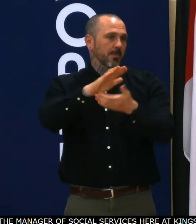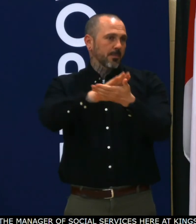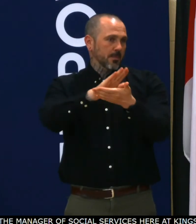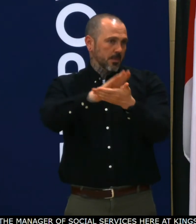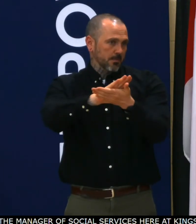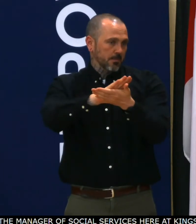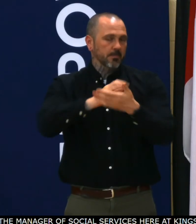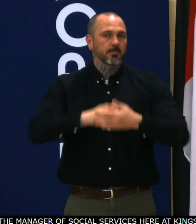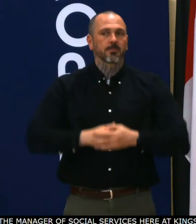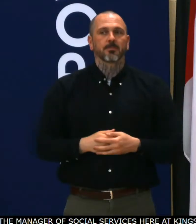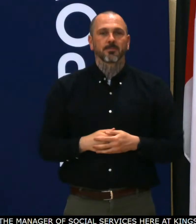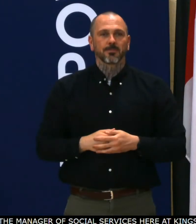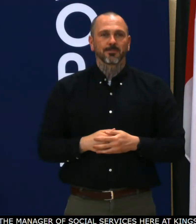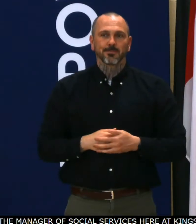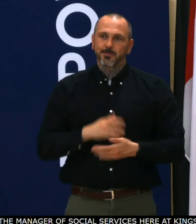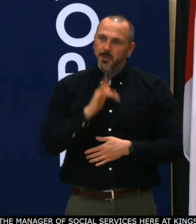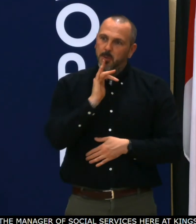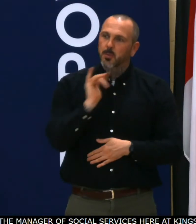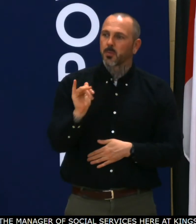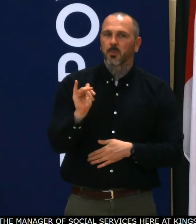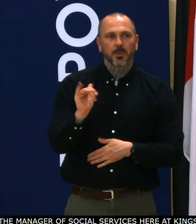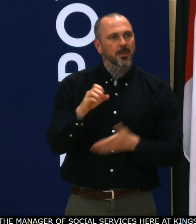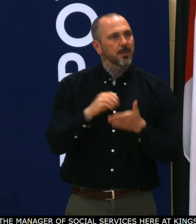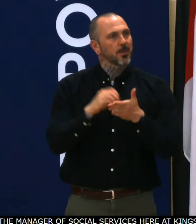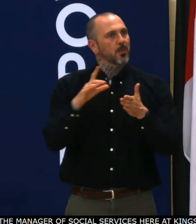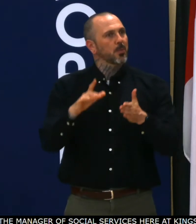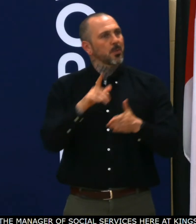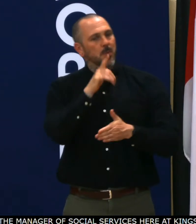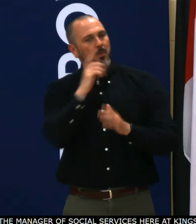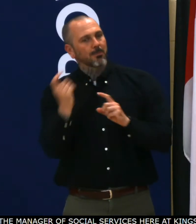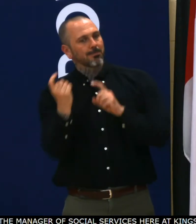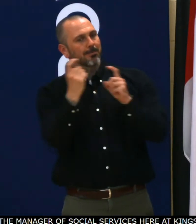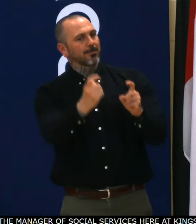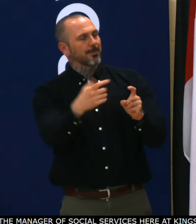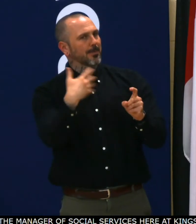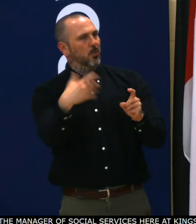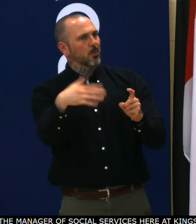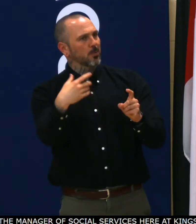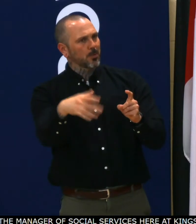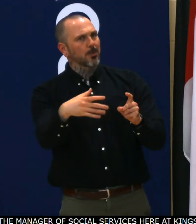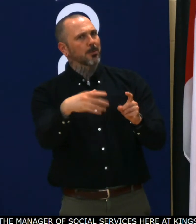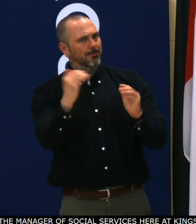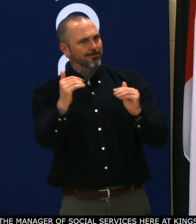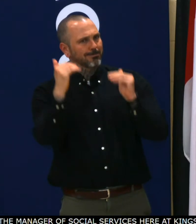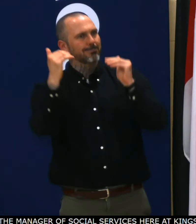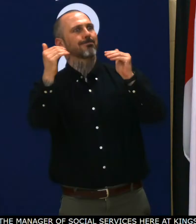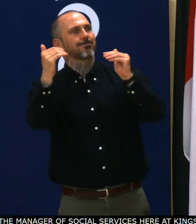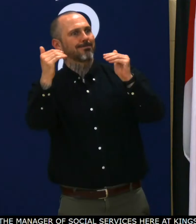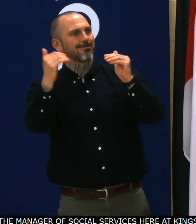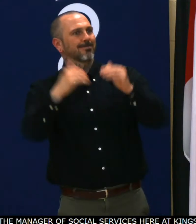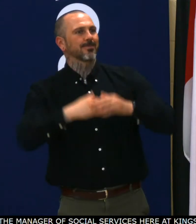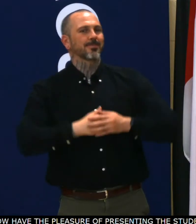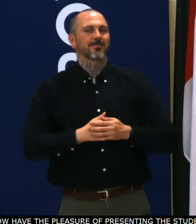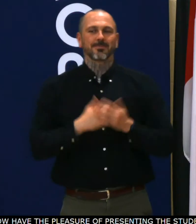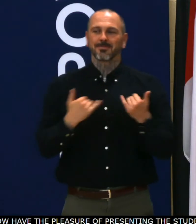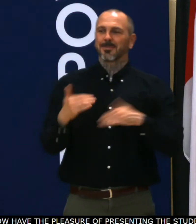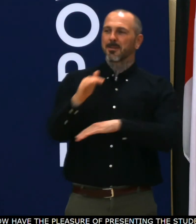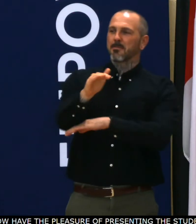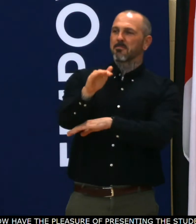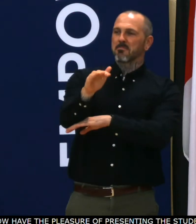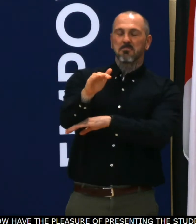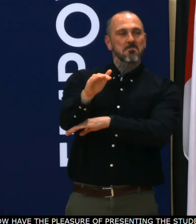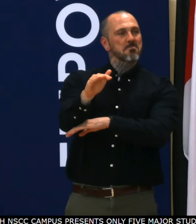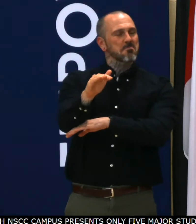making them truly a great accomplishment. This afternoon, we're proud to